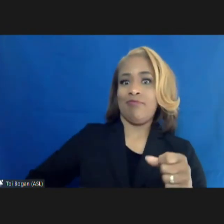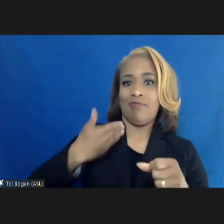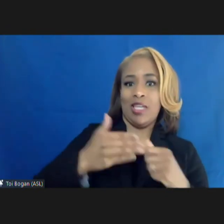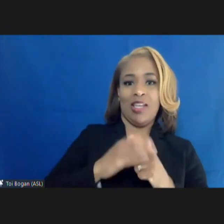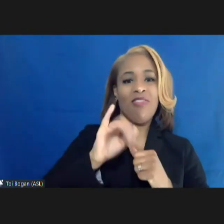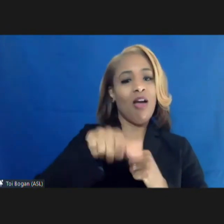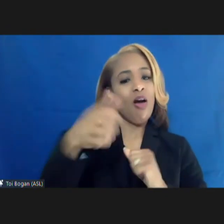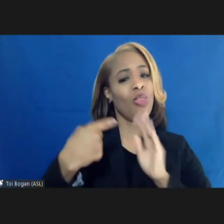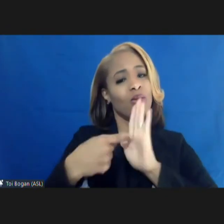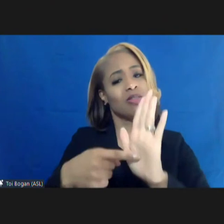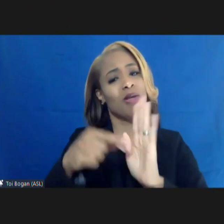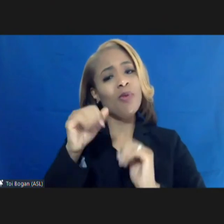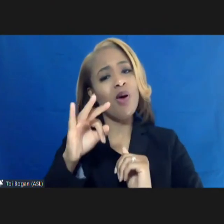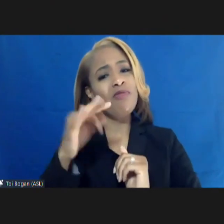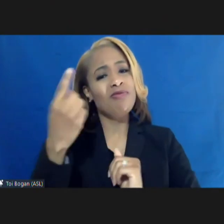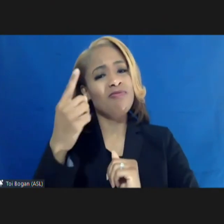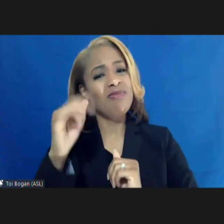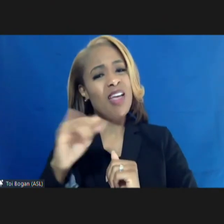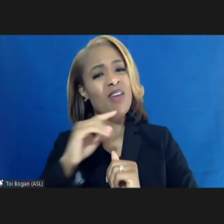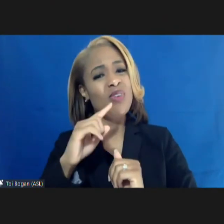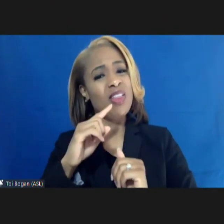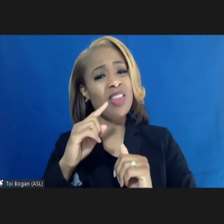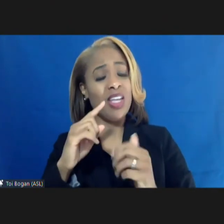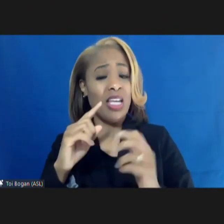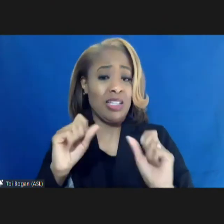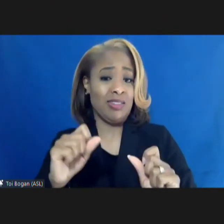example of something that enables